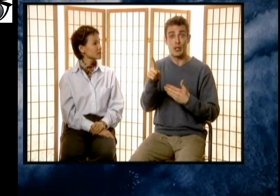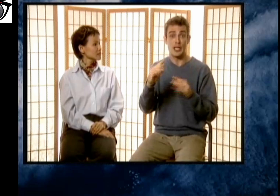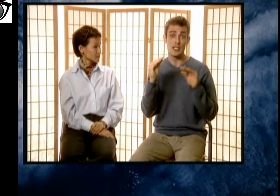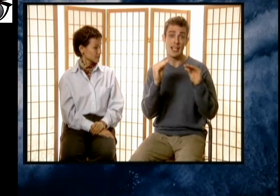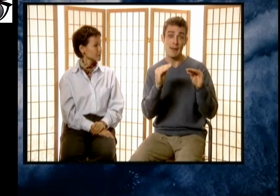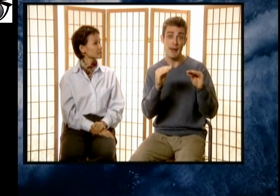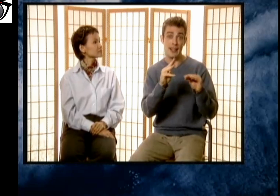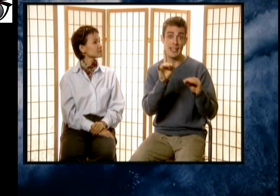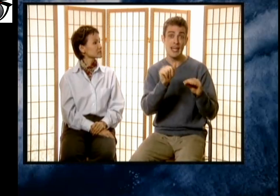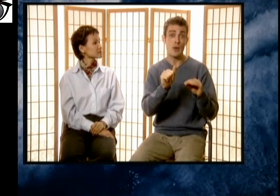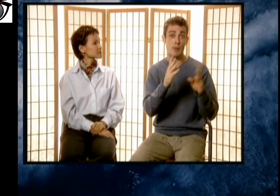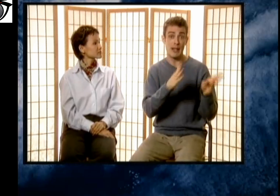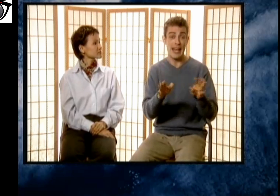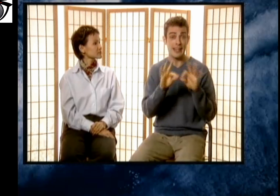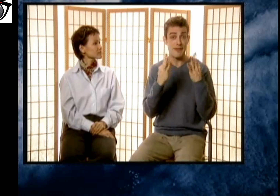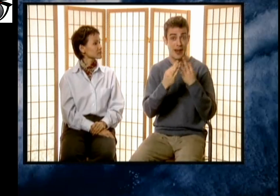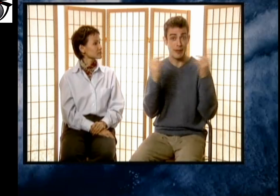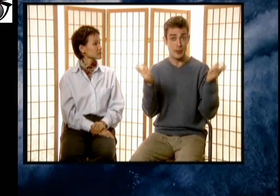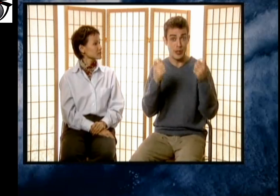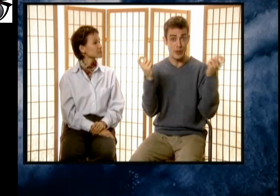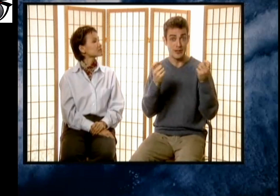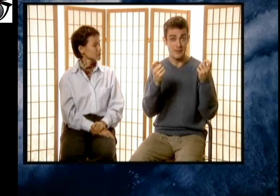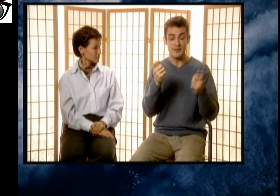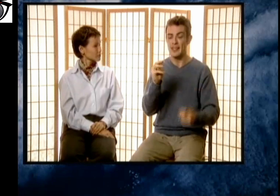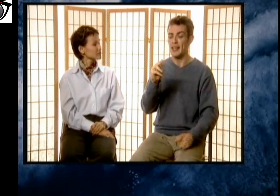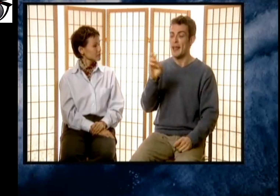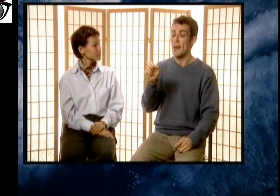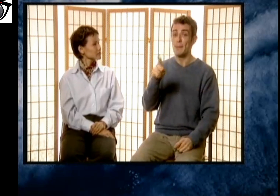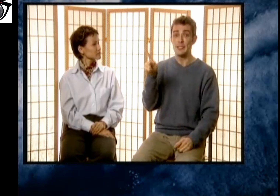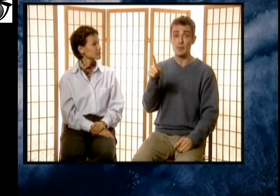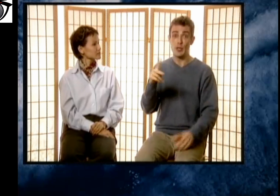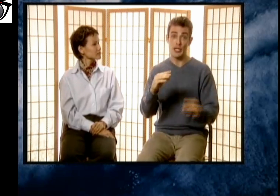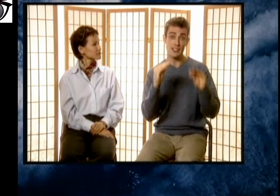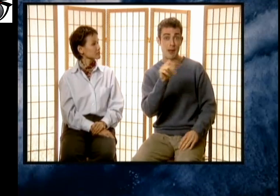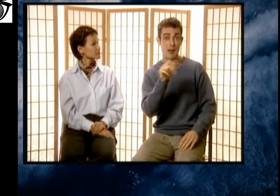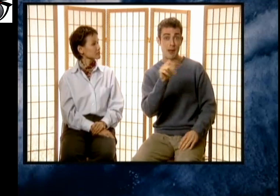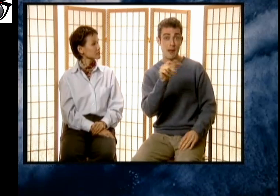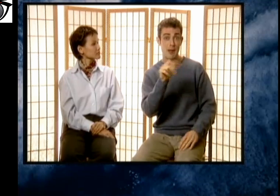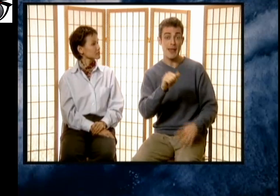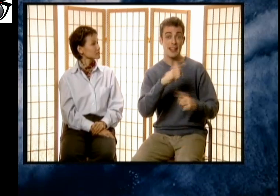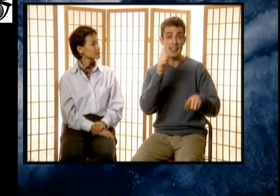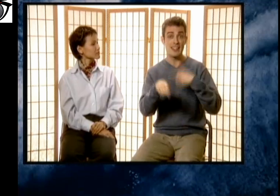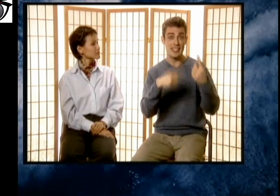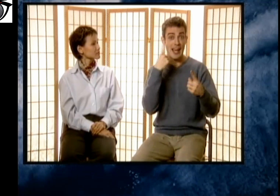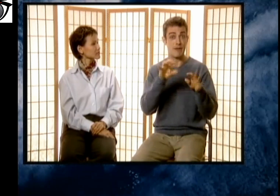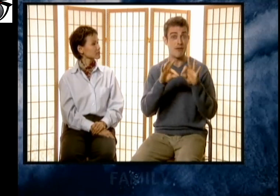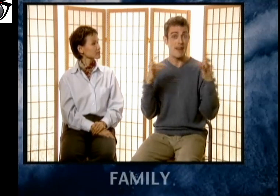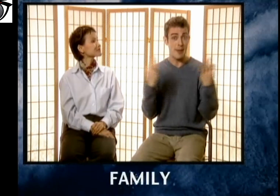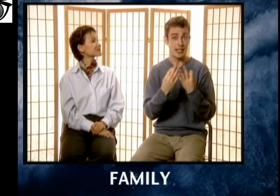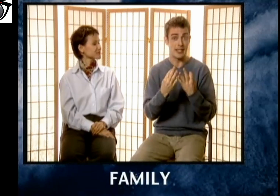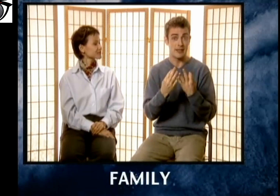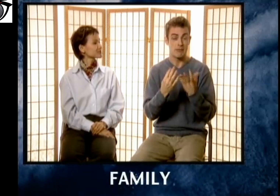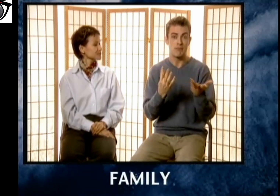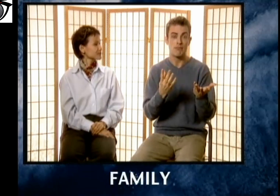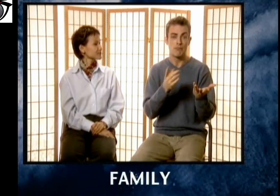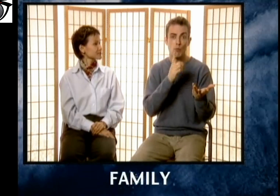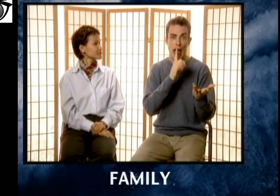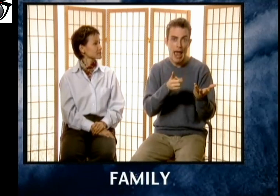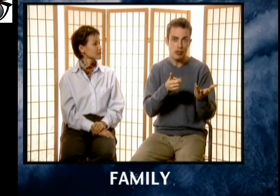when Mrs. Perkins and Melanie were planning the family reunion, Mrs. Perkins taught Melanie the sign for